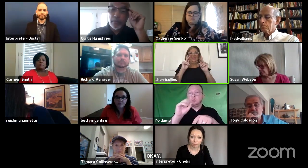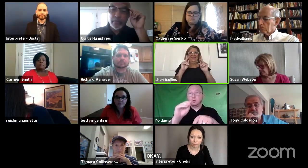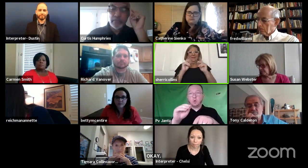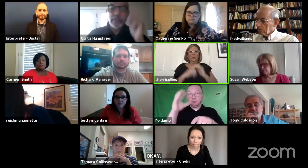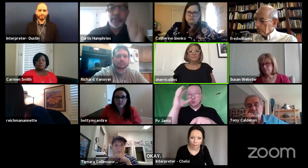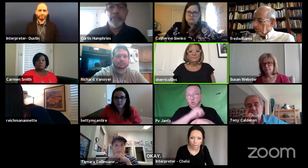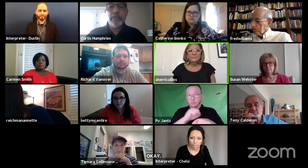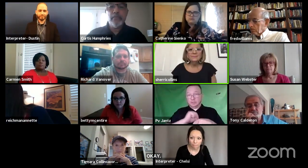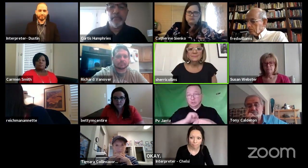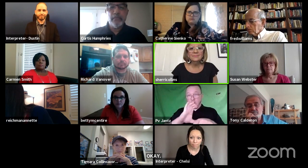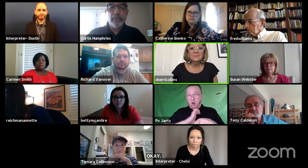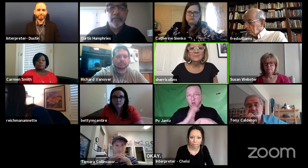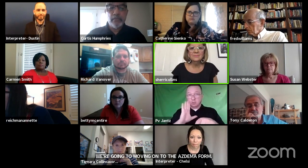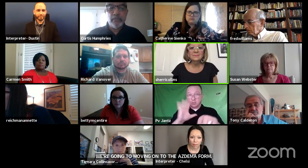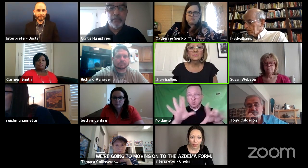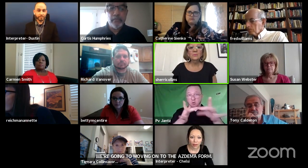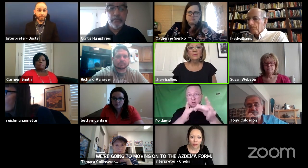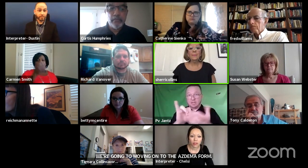Okay. Oh.